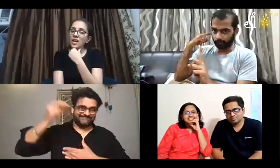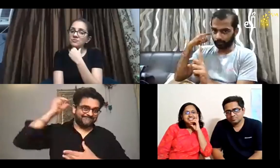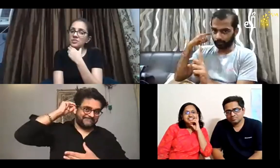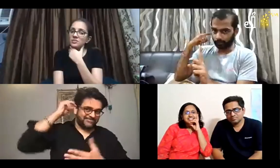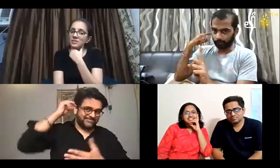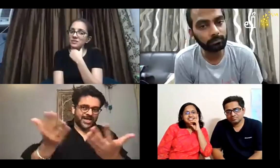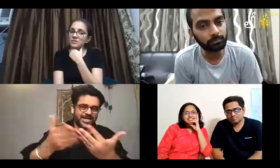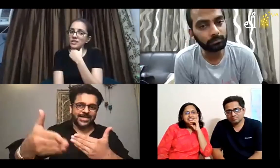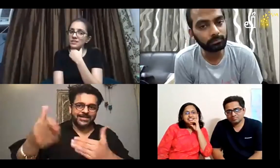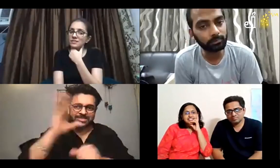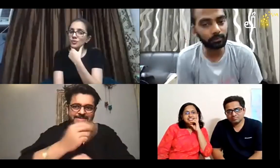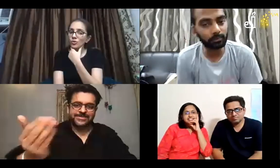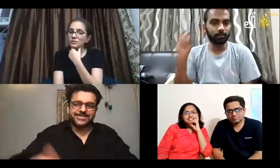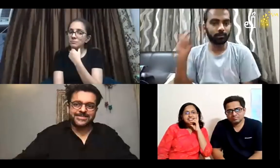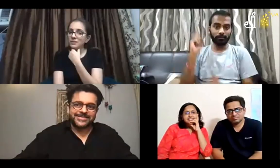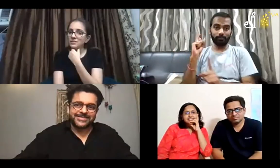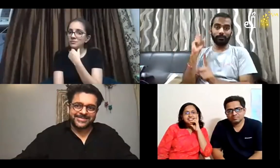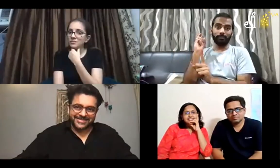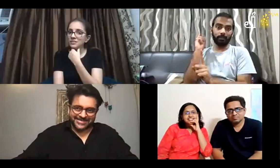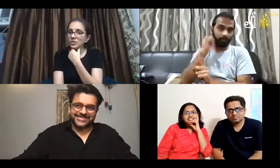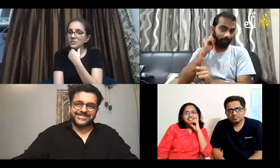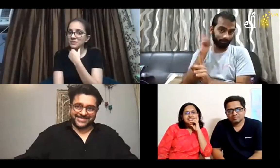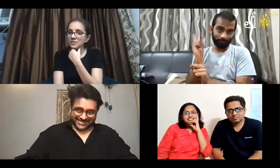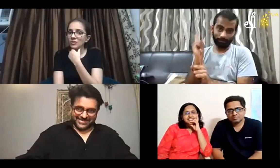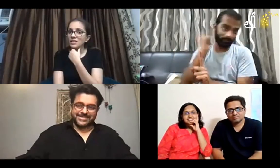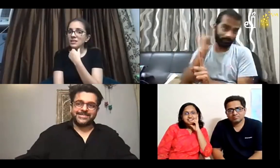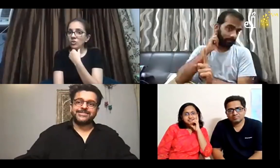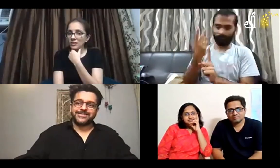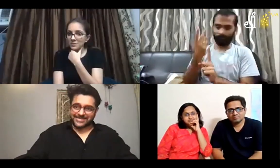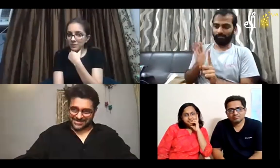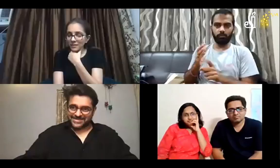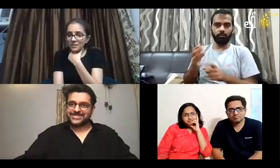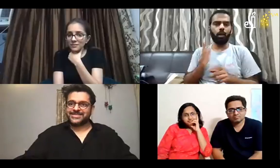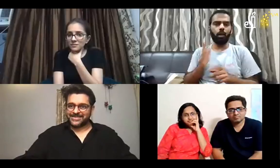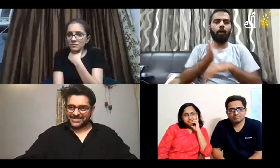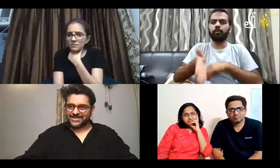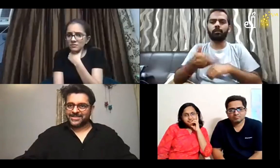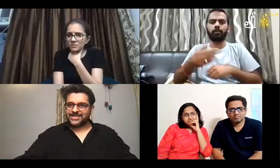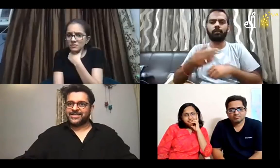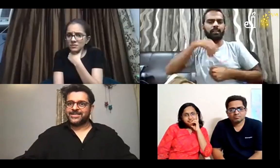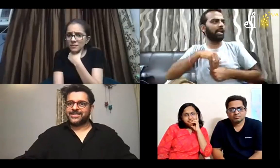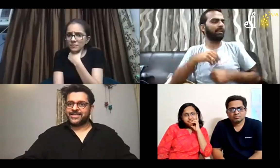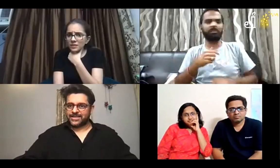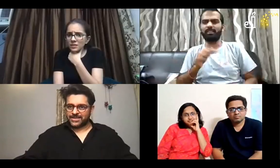yeah, after you said when child gets a cochlear implant, after that it got missed out. Cochlear implant,